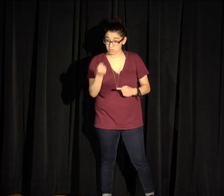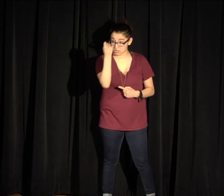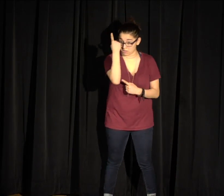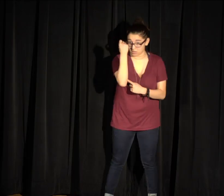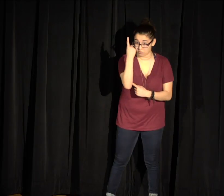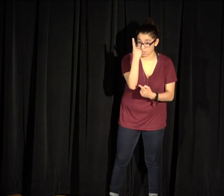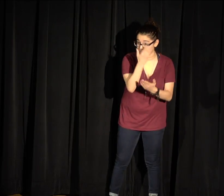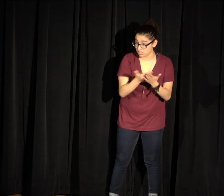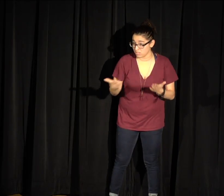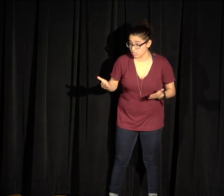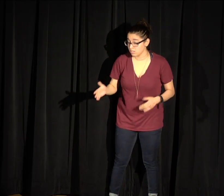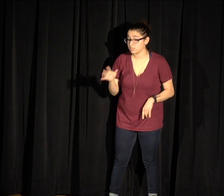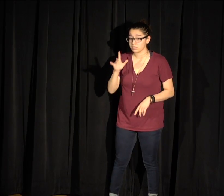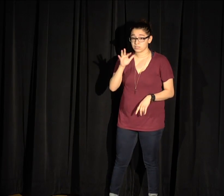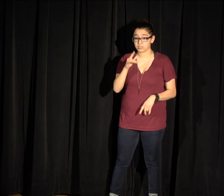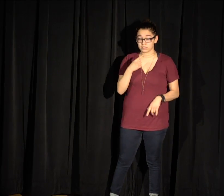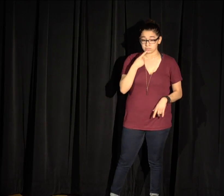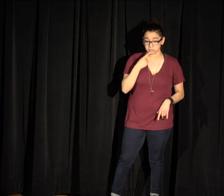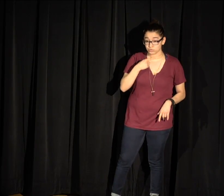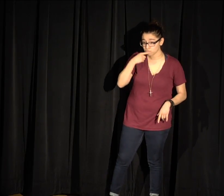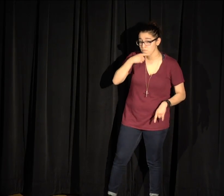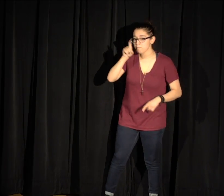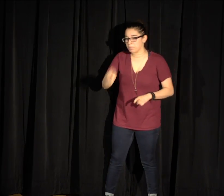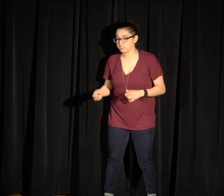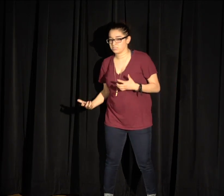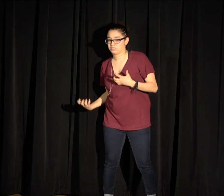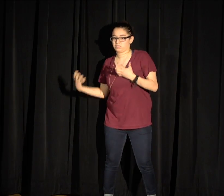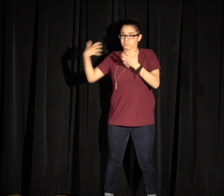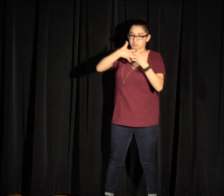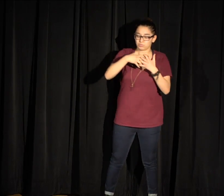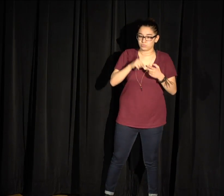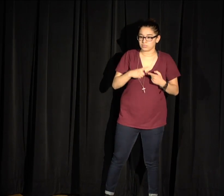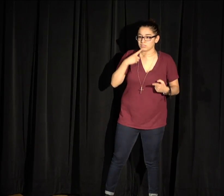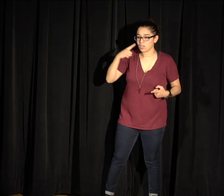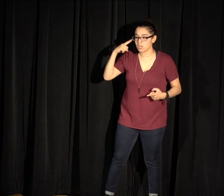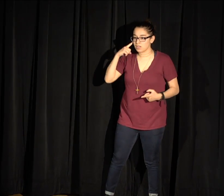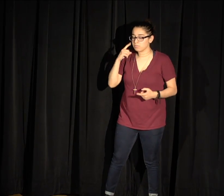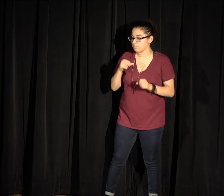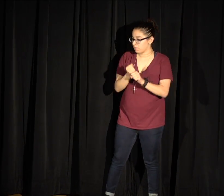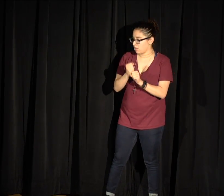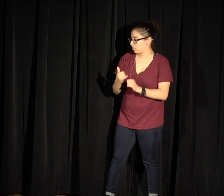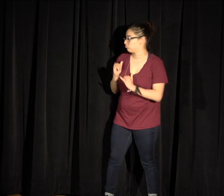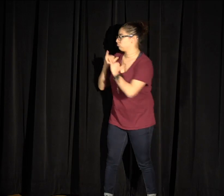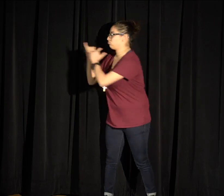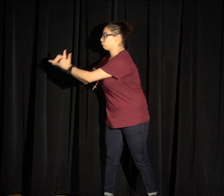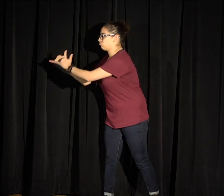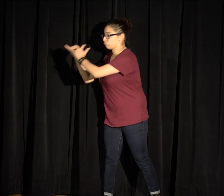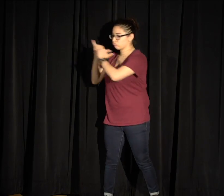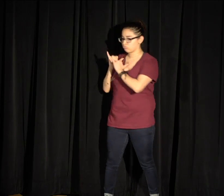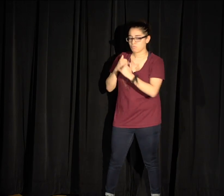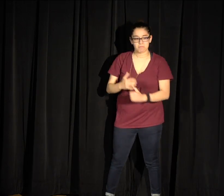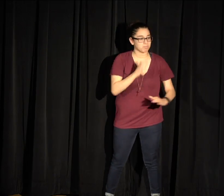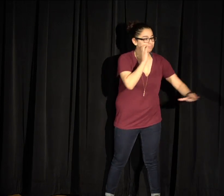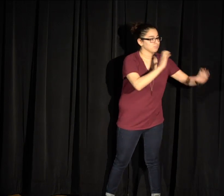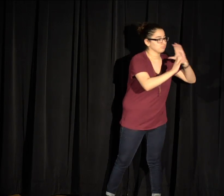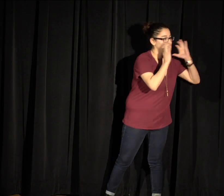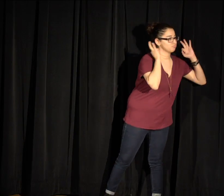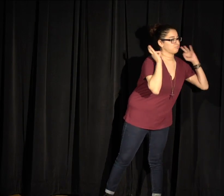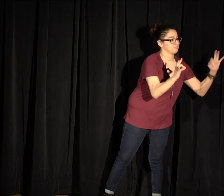Everything is set. Everything is set for the deaf people. But here at the hearing school, hearing people have to match deaf people. They